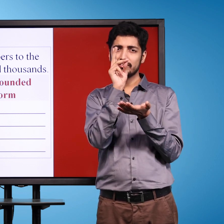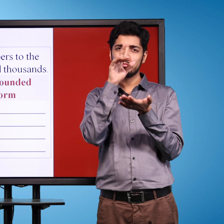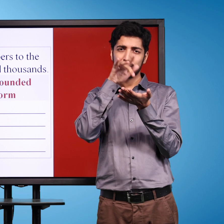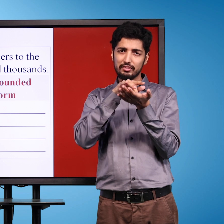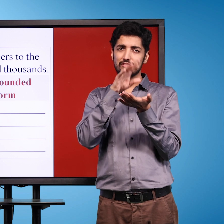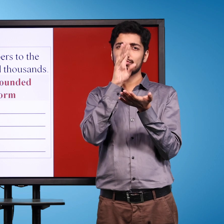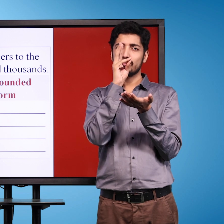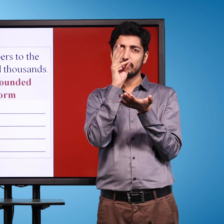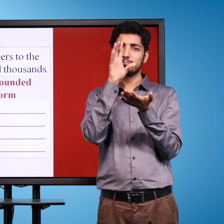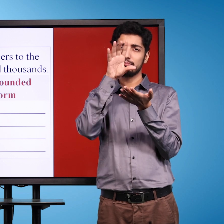thousands.